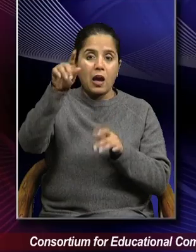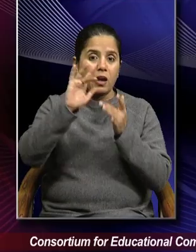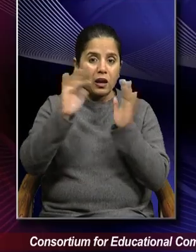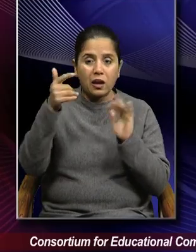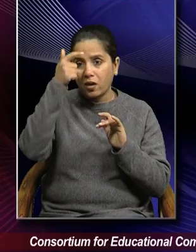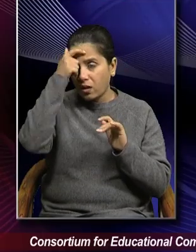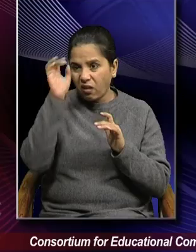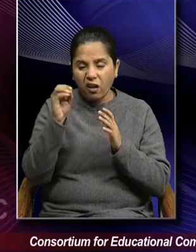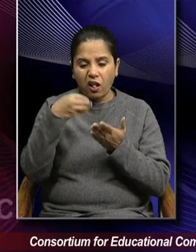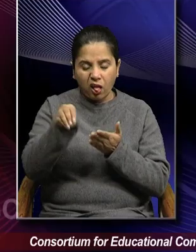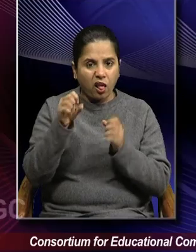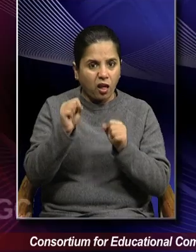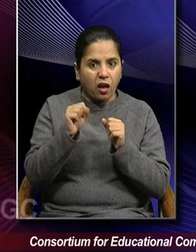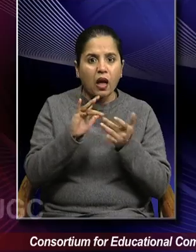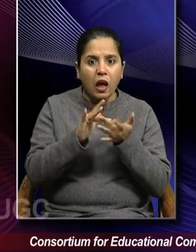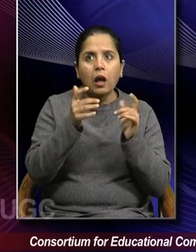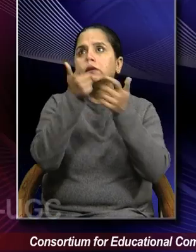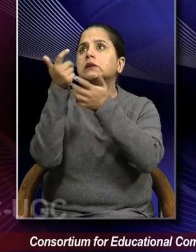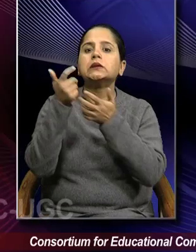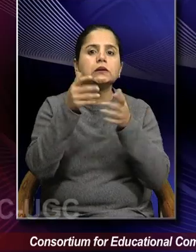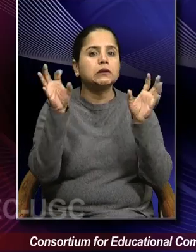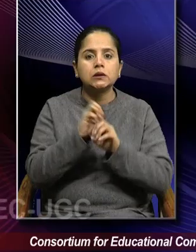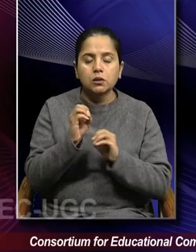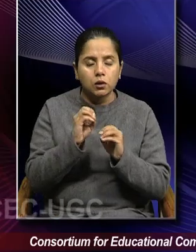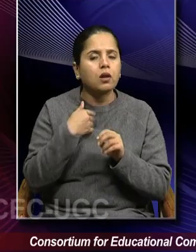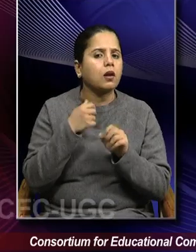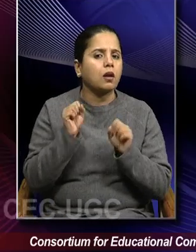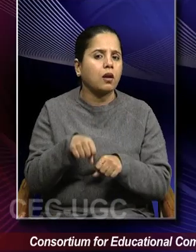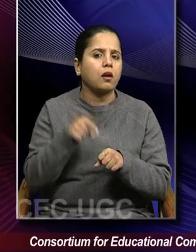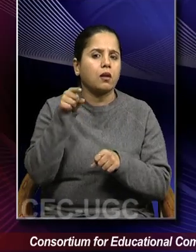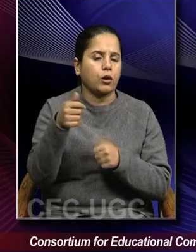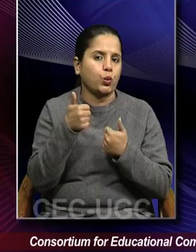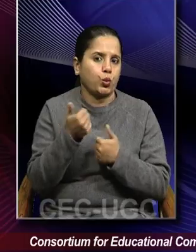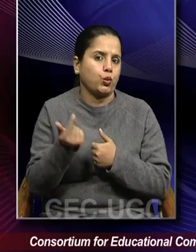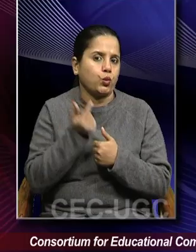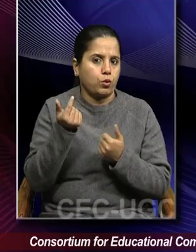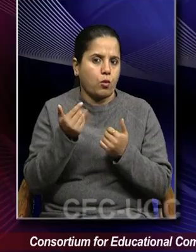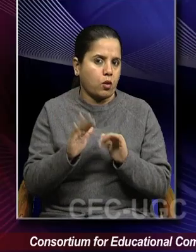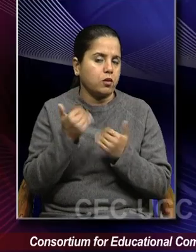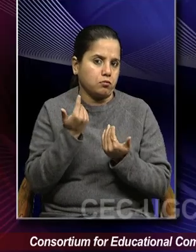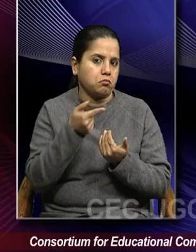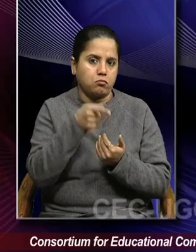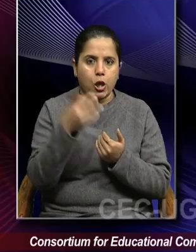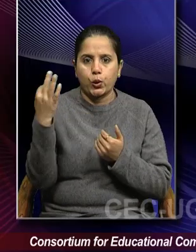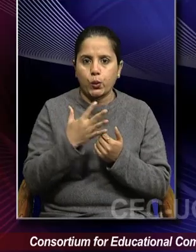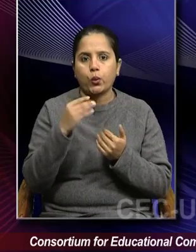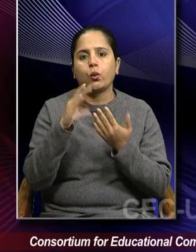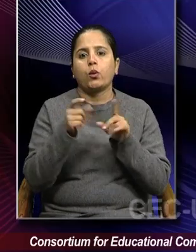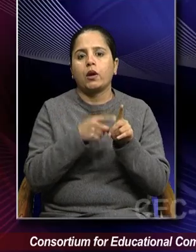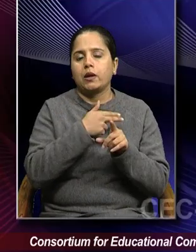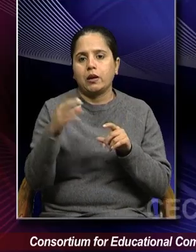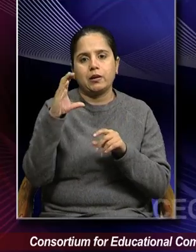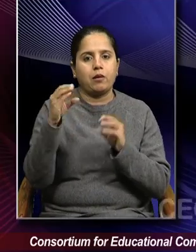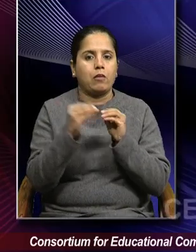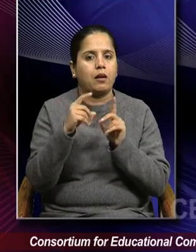very weak or the signals are not proper, then too we can make good use of this new currency that is called